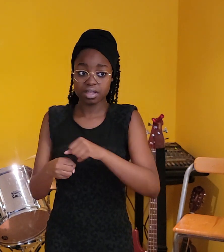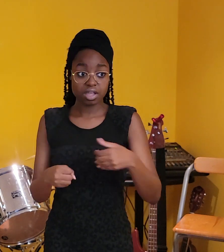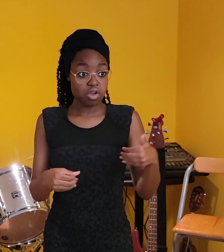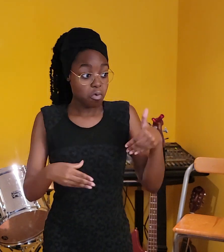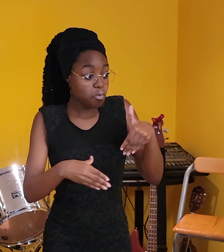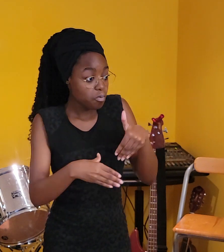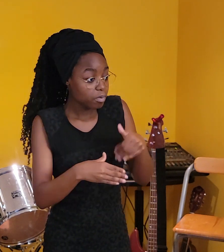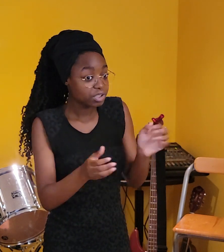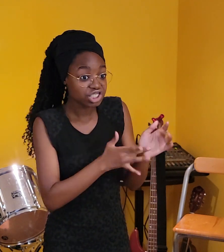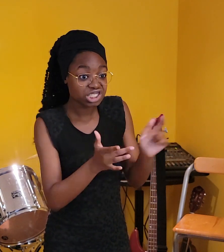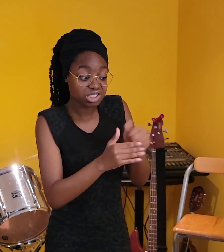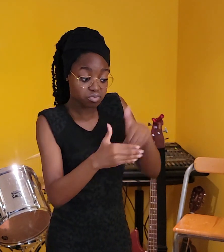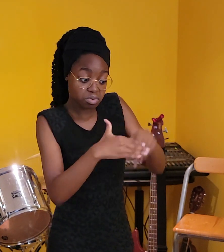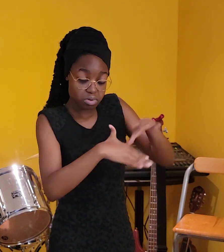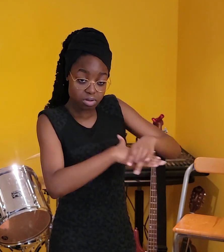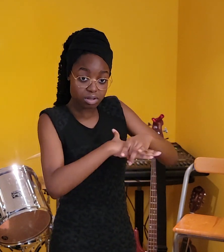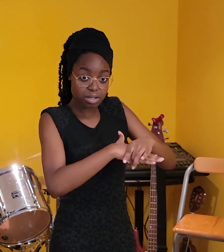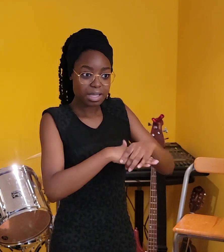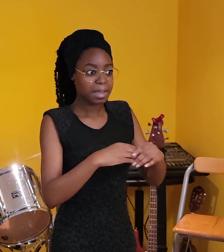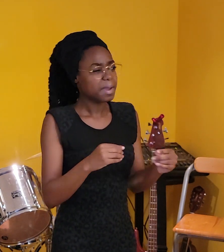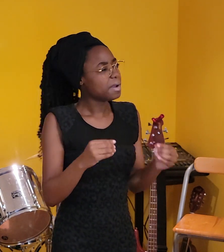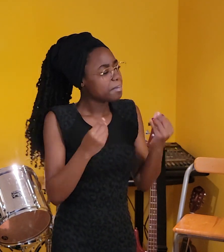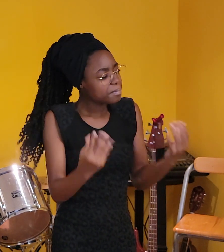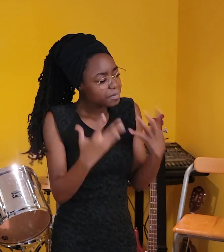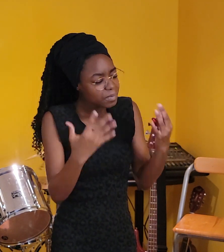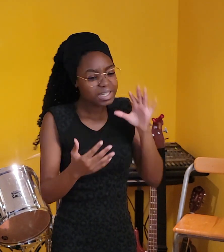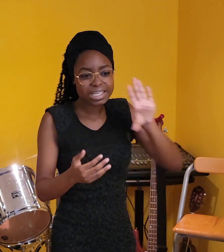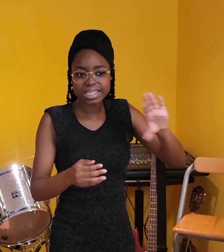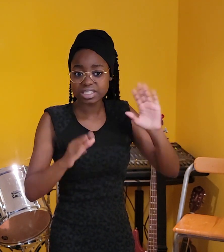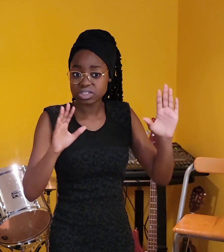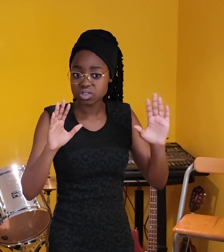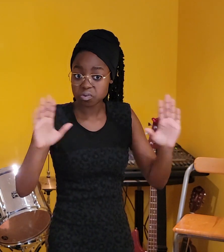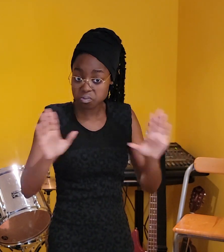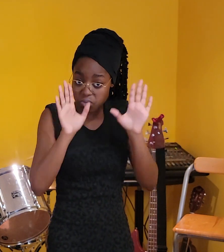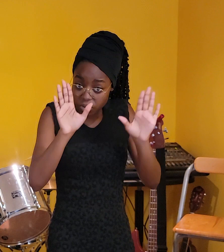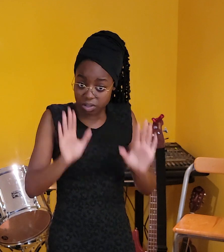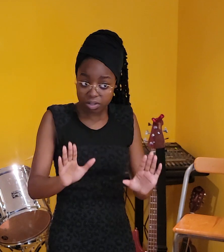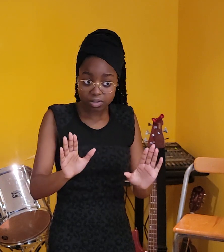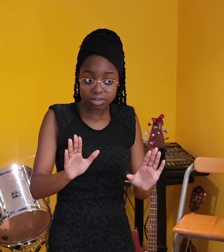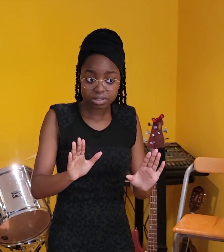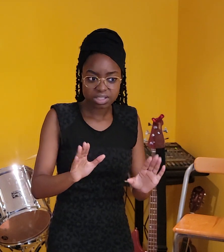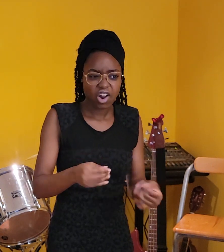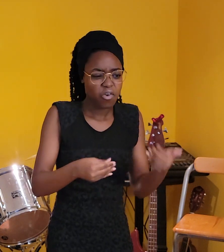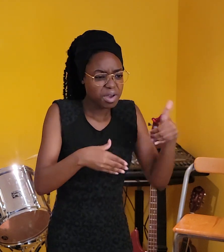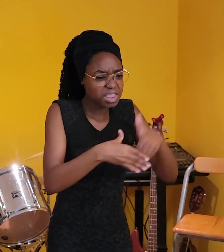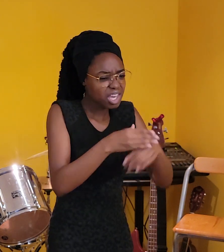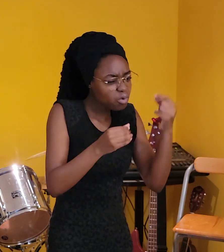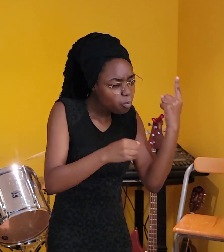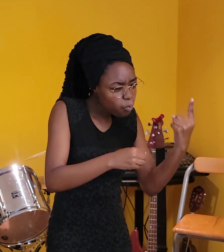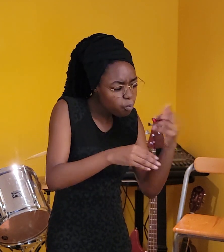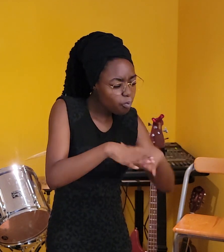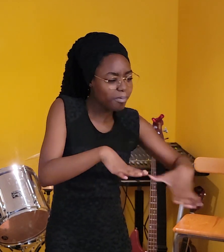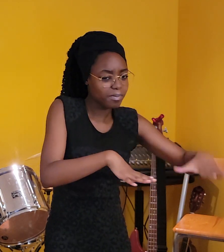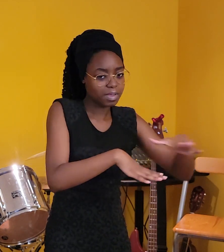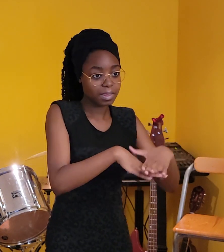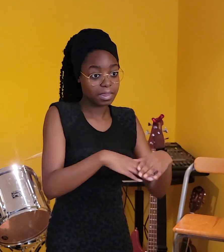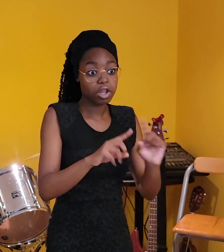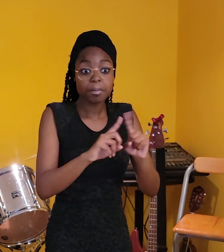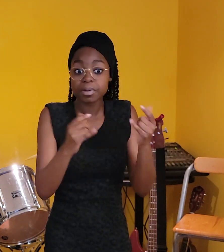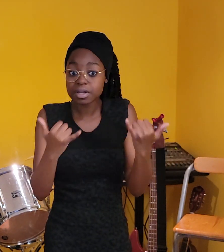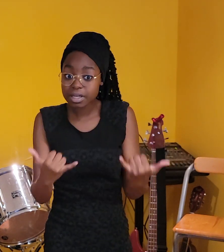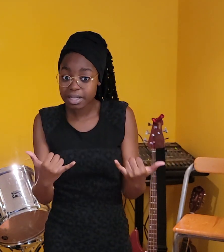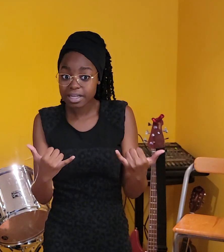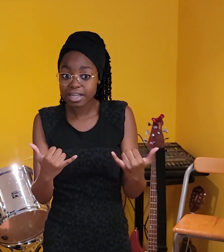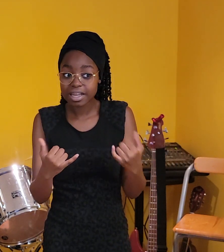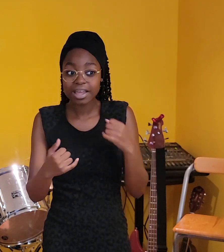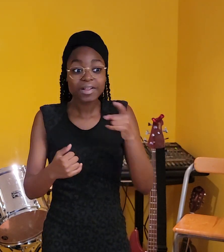and in nature and limited to where he was. Now, look at what you and I experienced. He